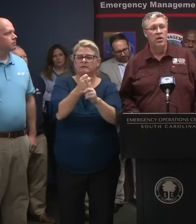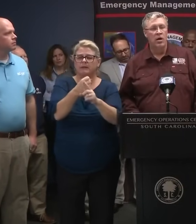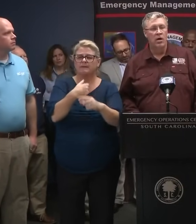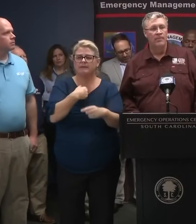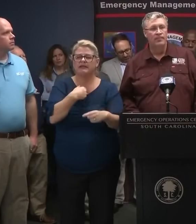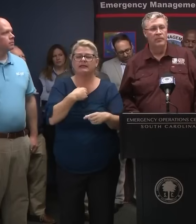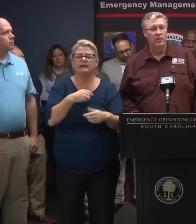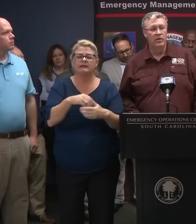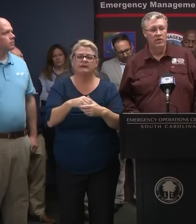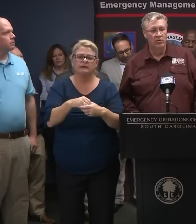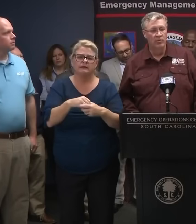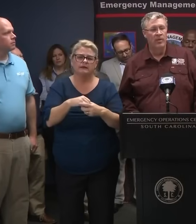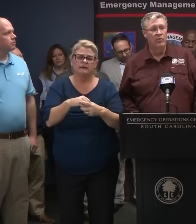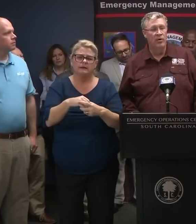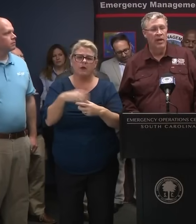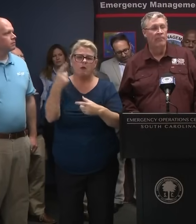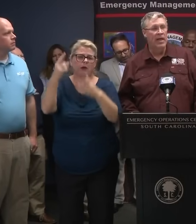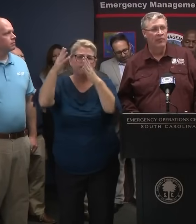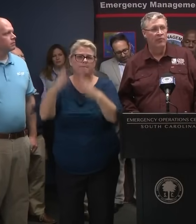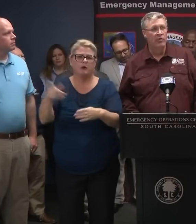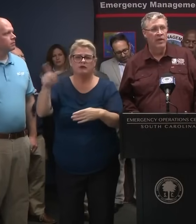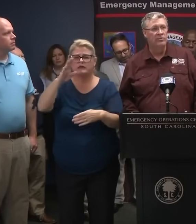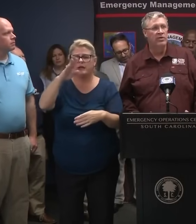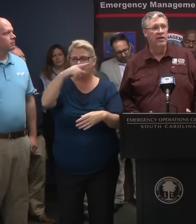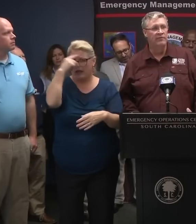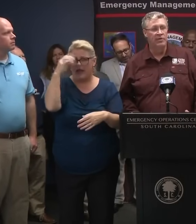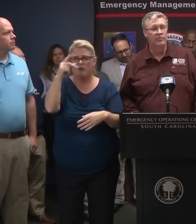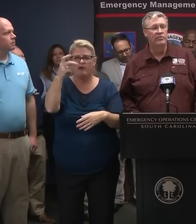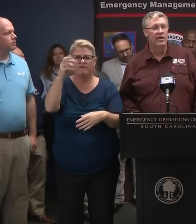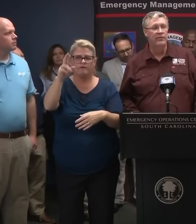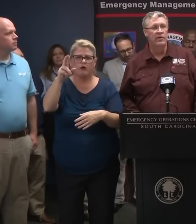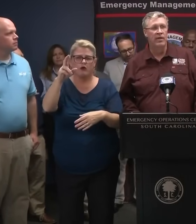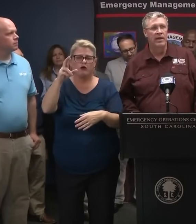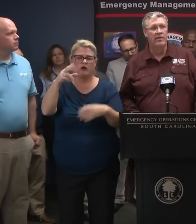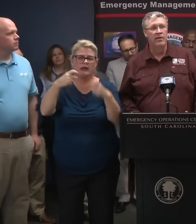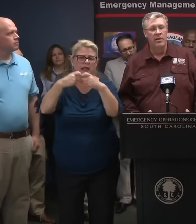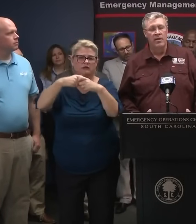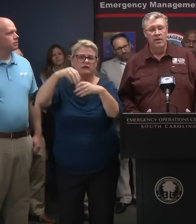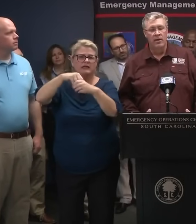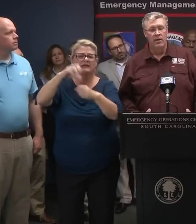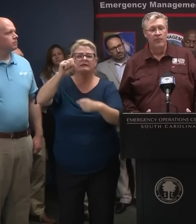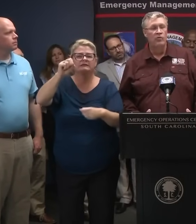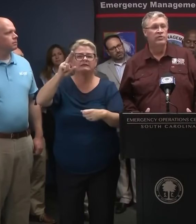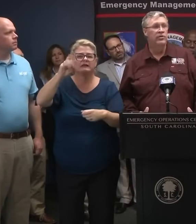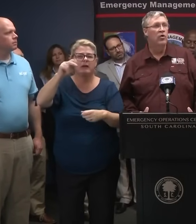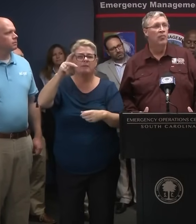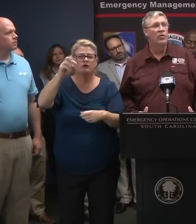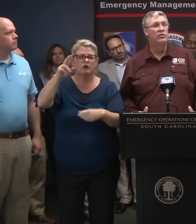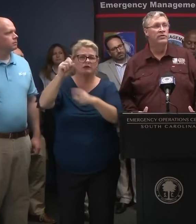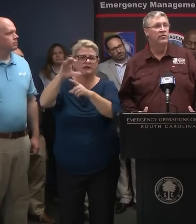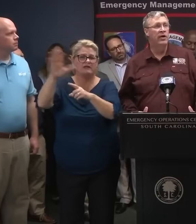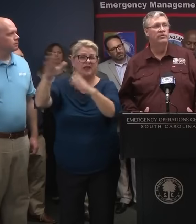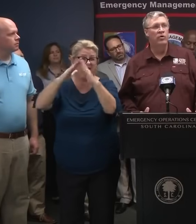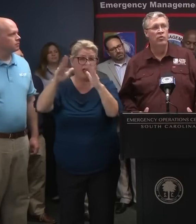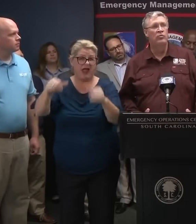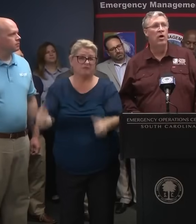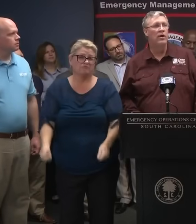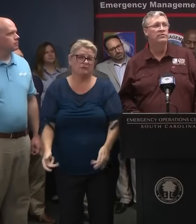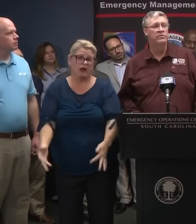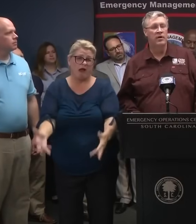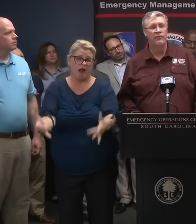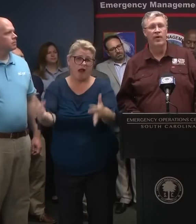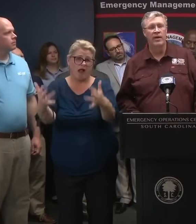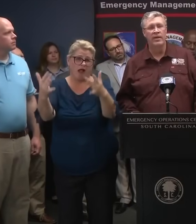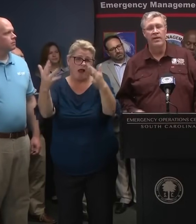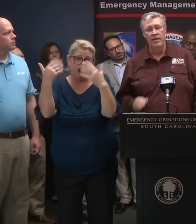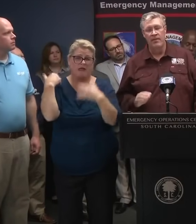was a crew member at Black River Electric out of Sumter, South Carolina. Unfortunately, their home burned to the ground, total